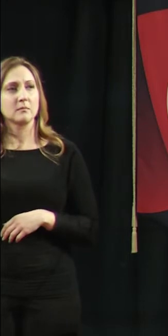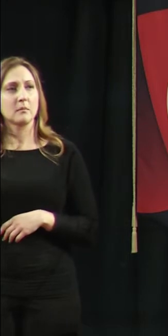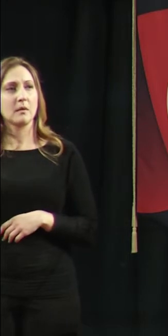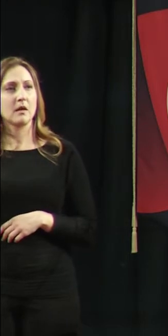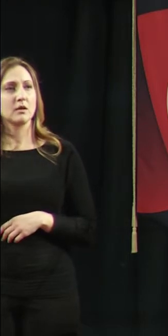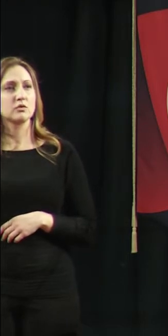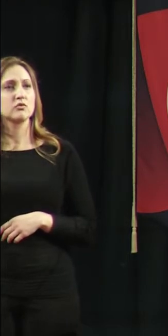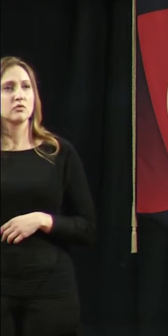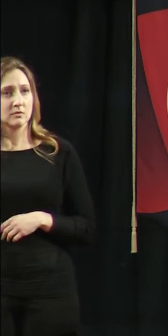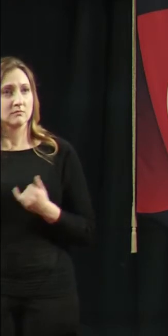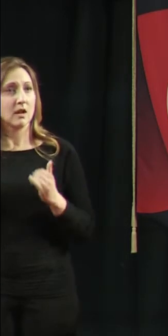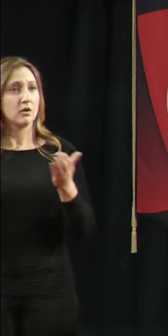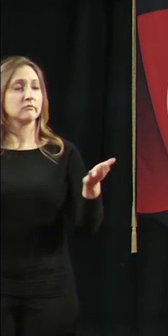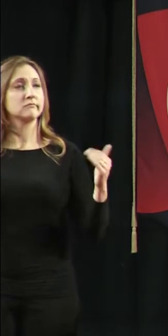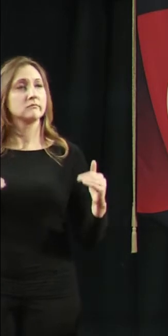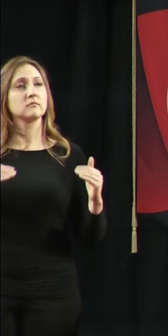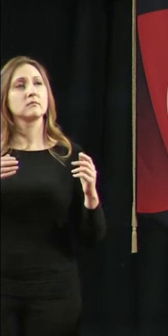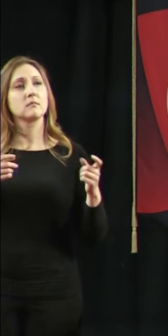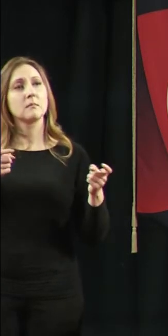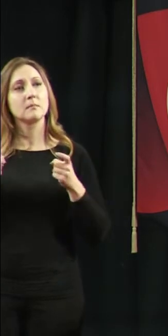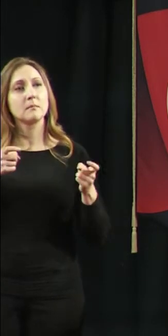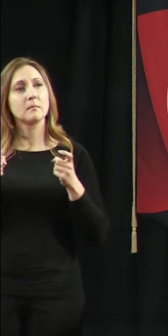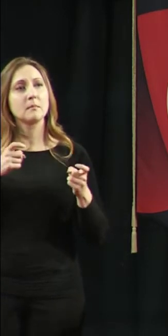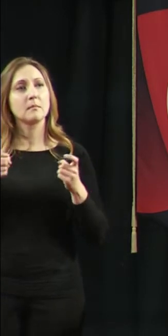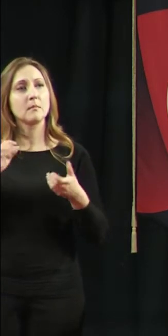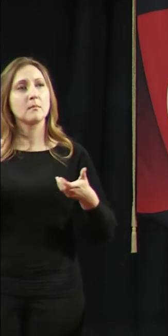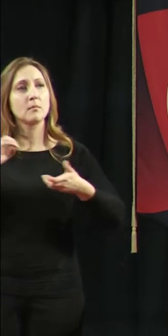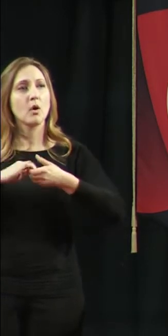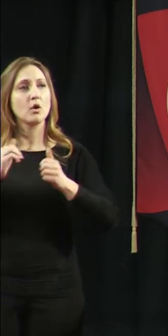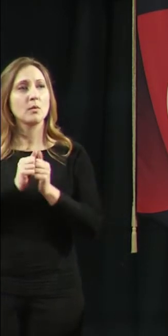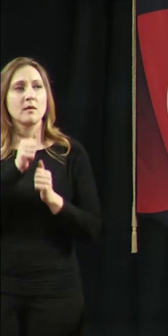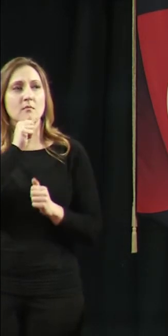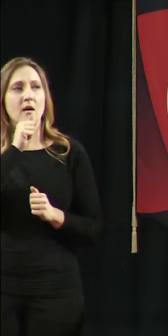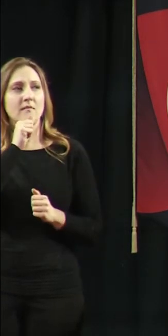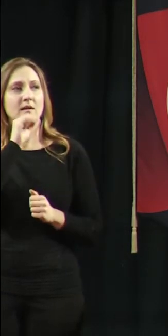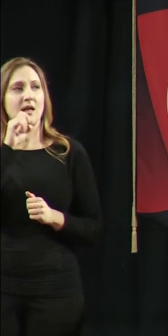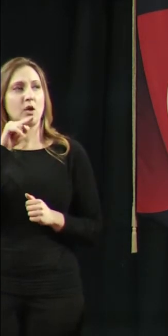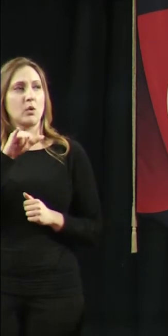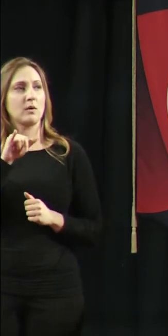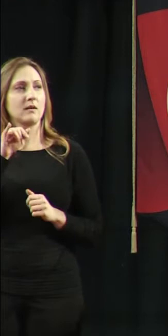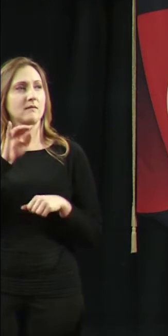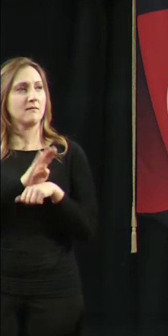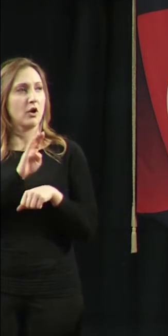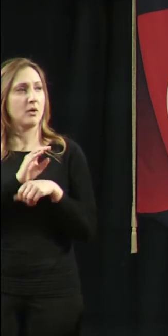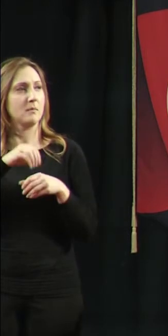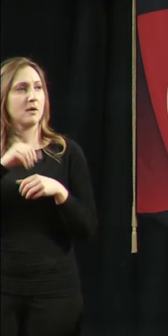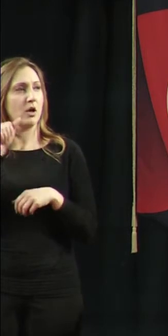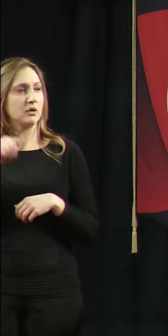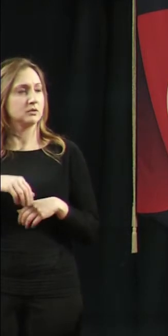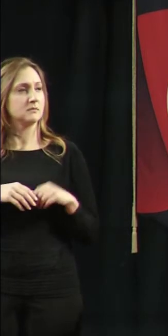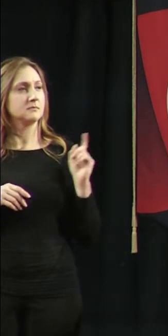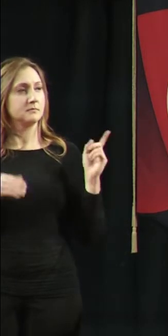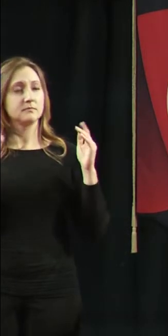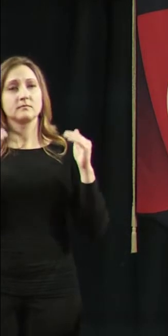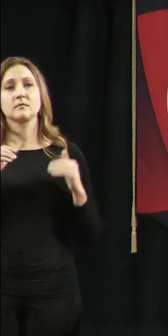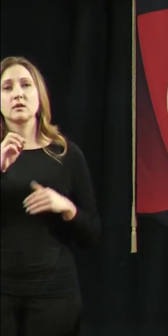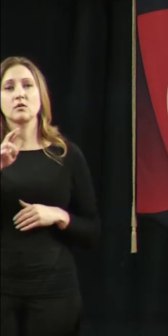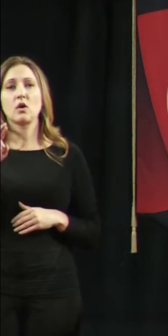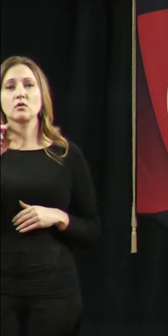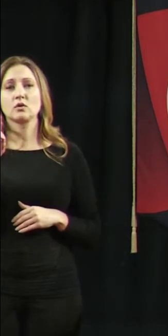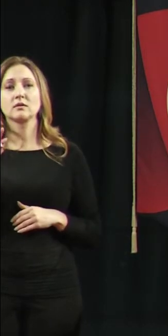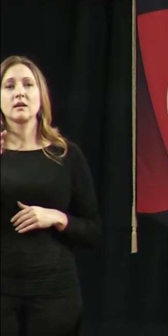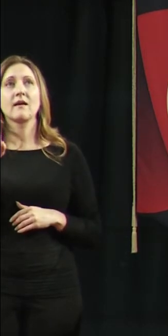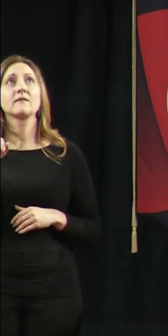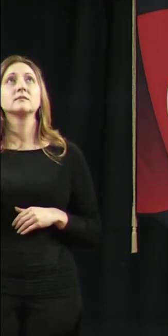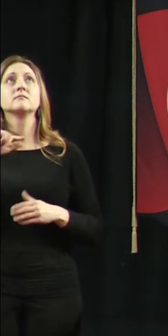is now a managing partner in a private equity firm in Boston. Dr. Tamela Chavez, a Lamar